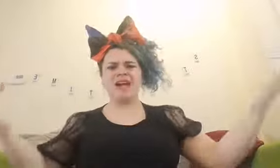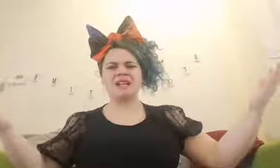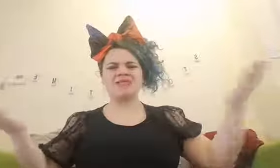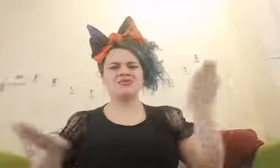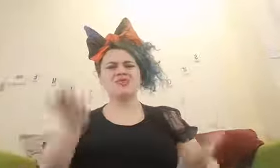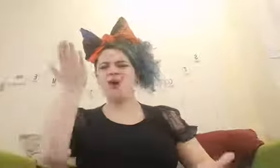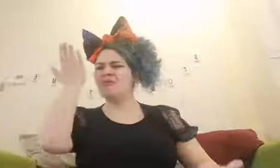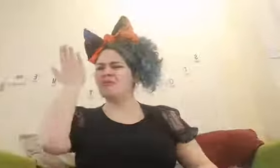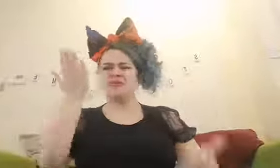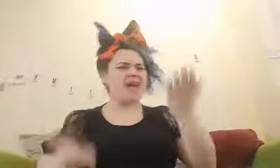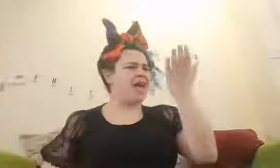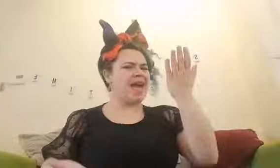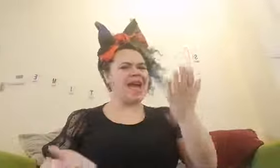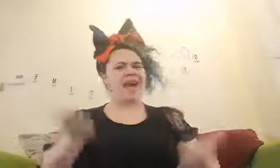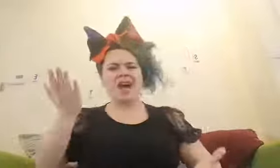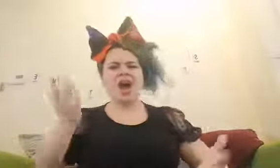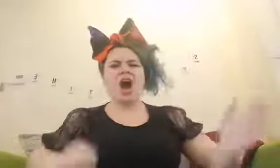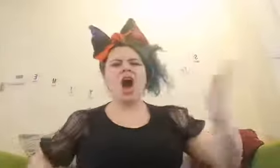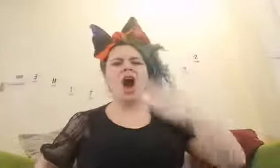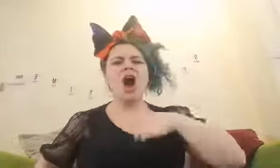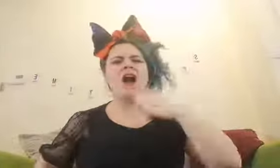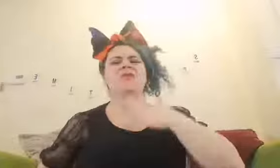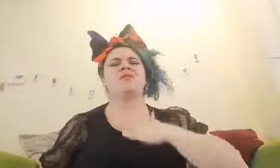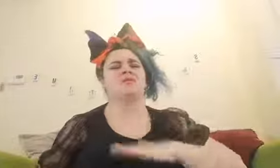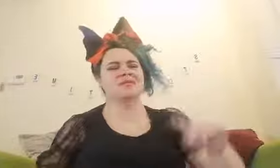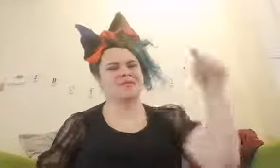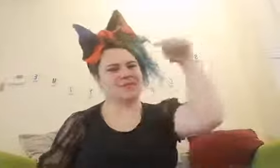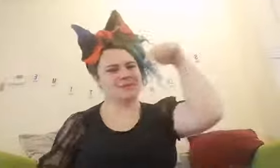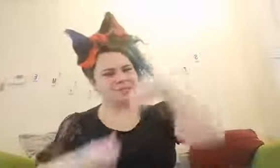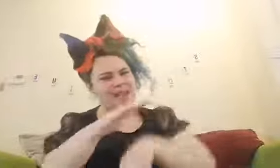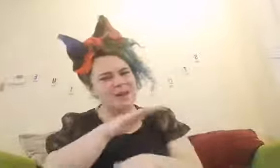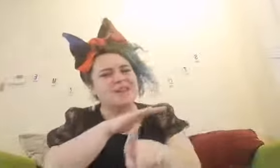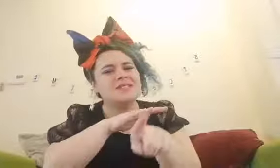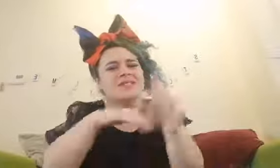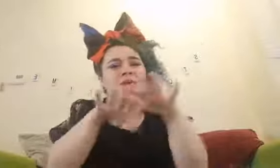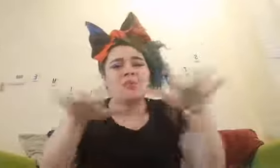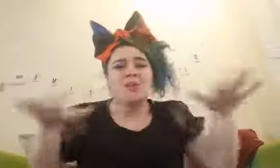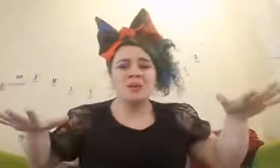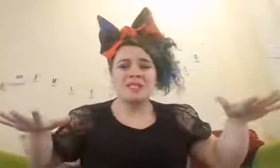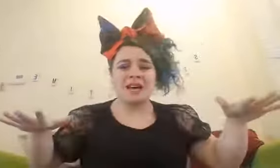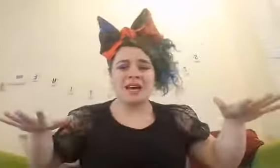That's not fair. I want to come down under the water.